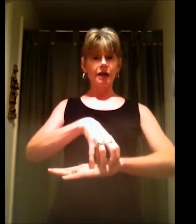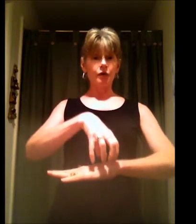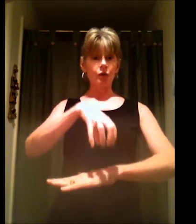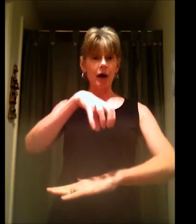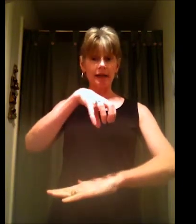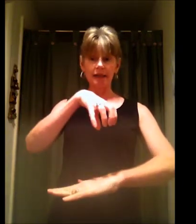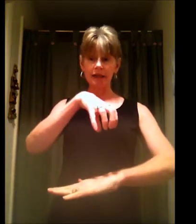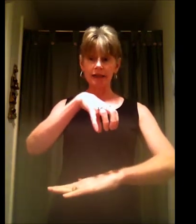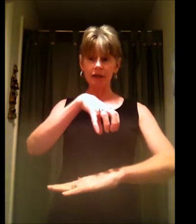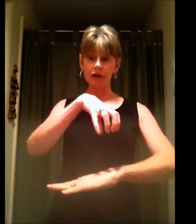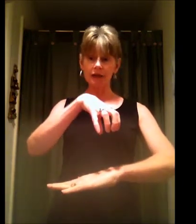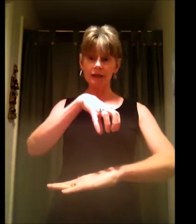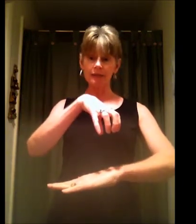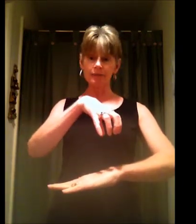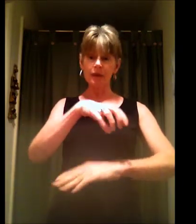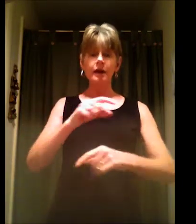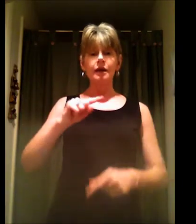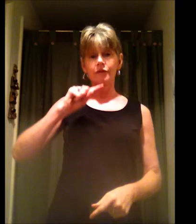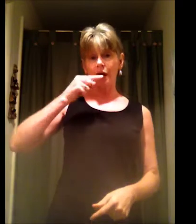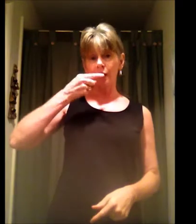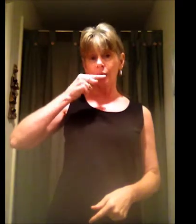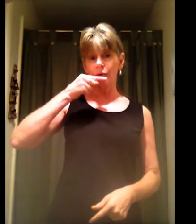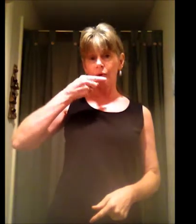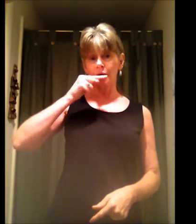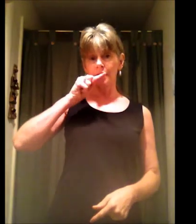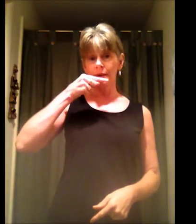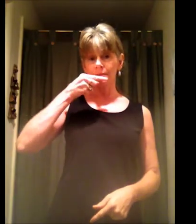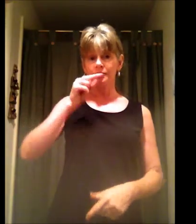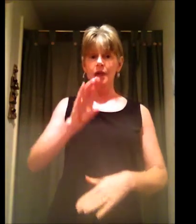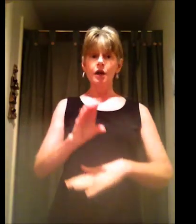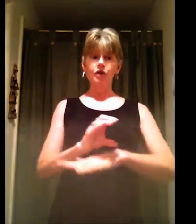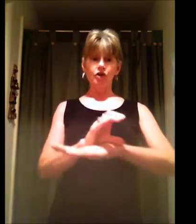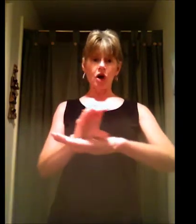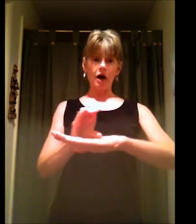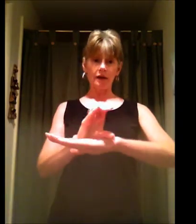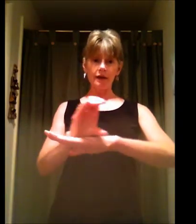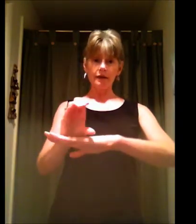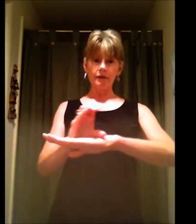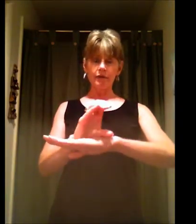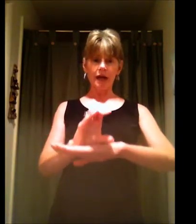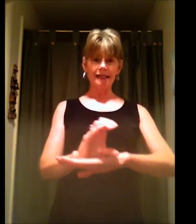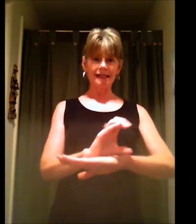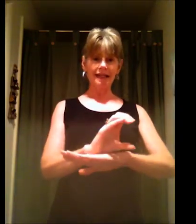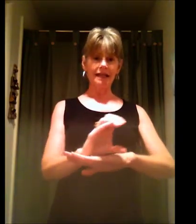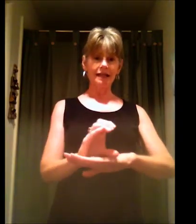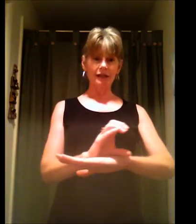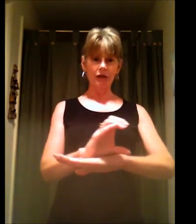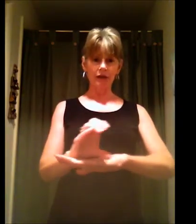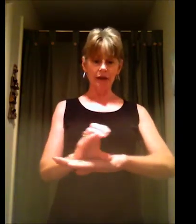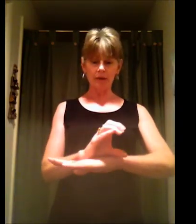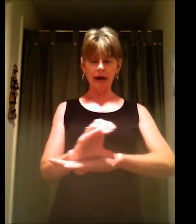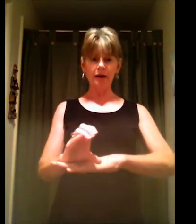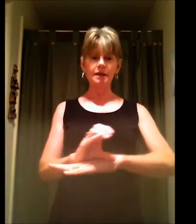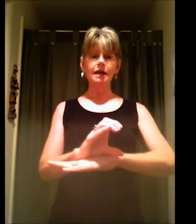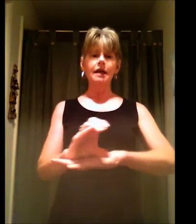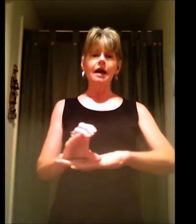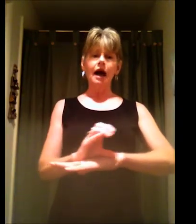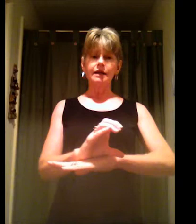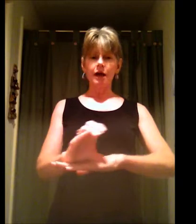it's rising as it cooks. Got corn, chocolate. We've got a C that's circling around. I tell